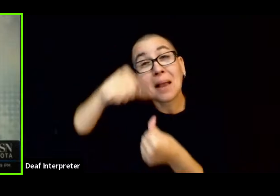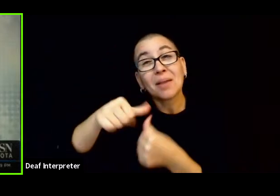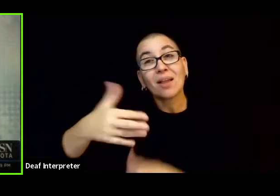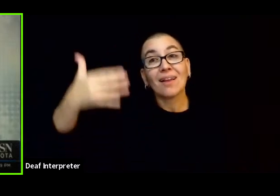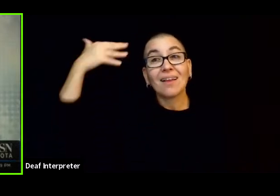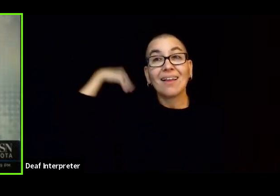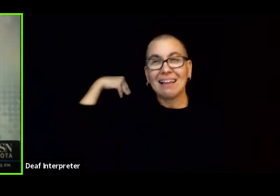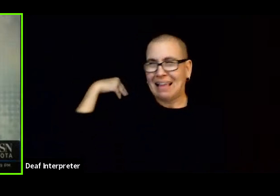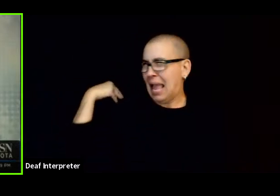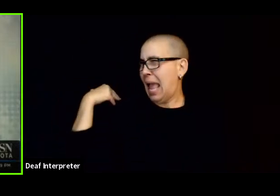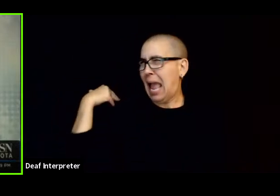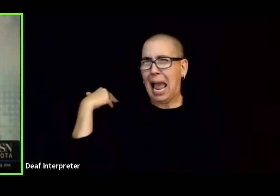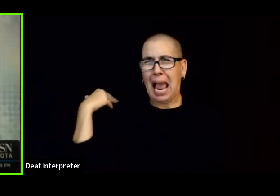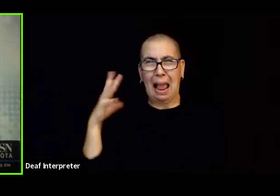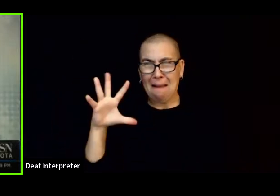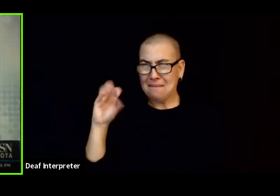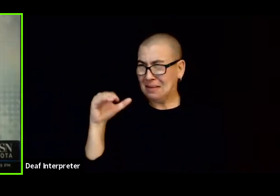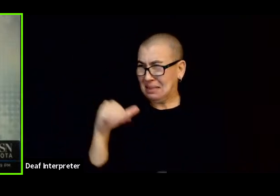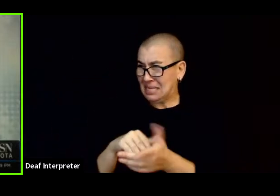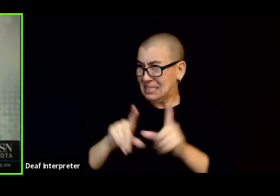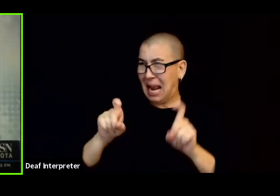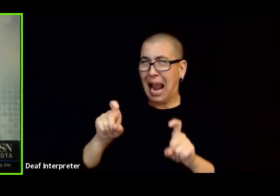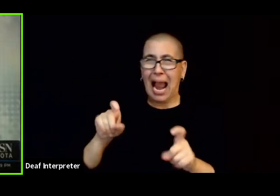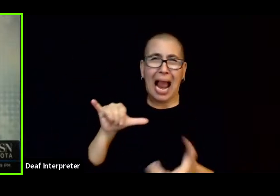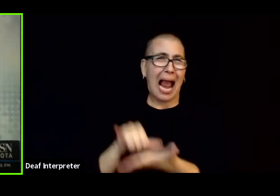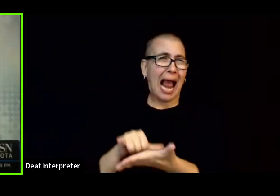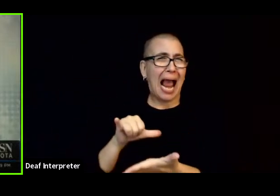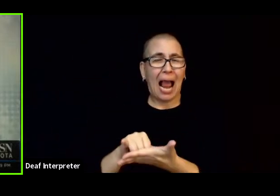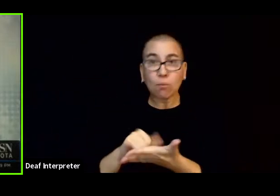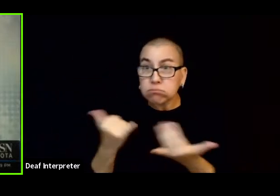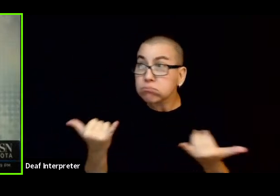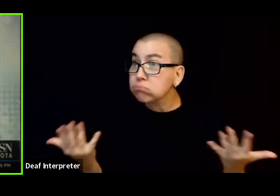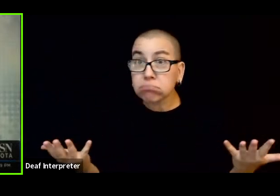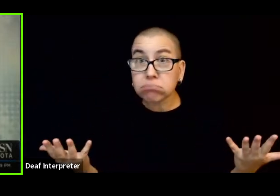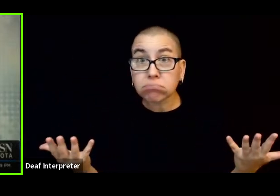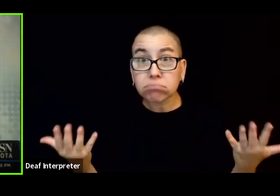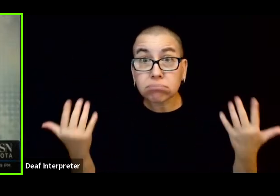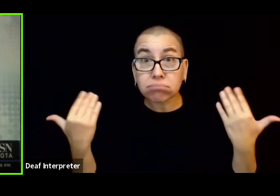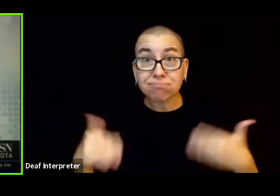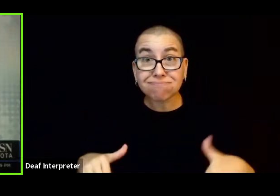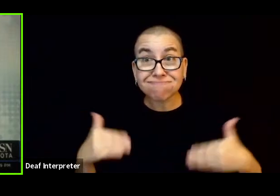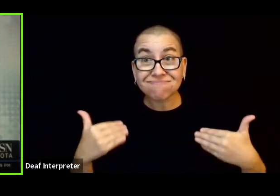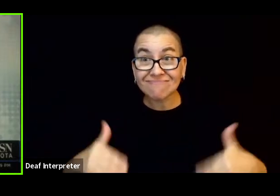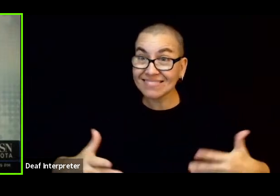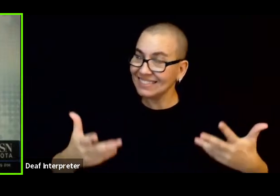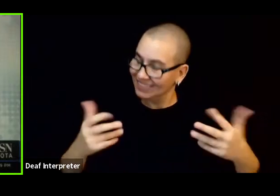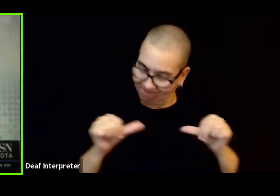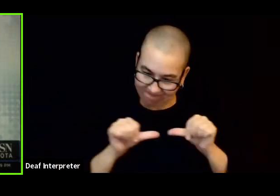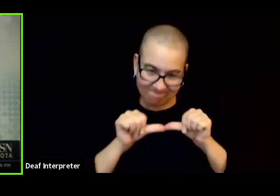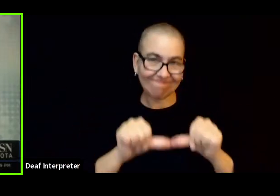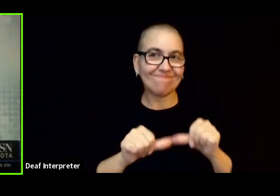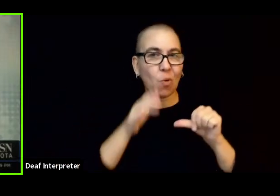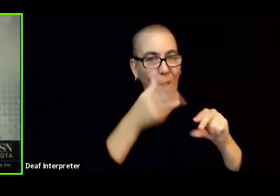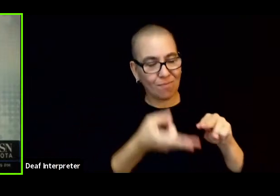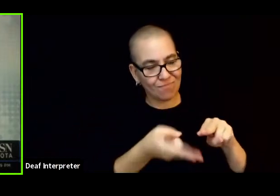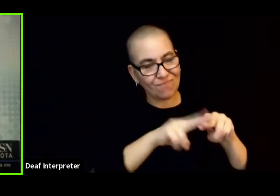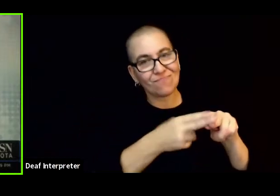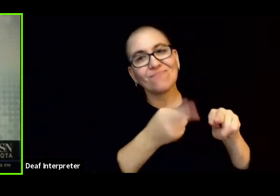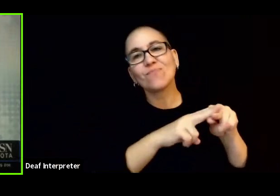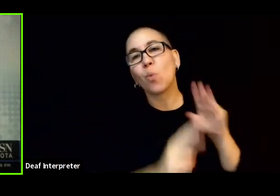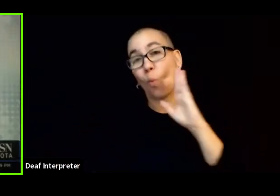we think we need to significantly increase it from here in order to meet the demand. Thank you,